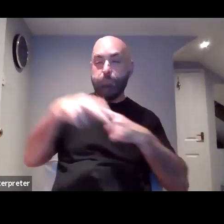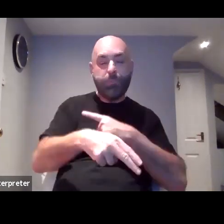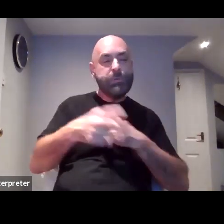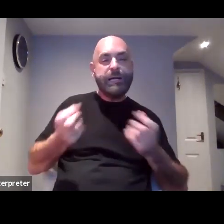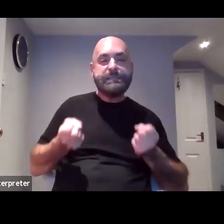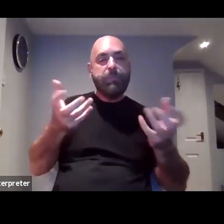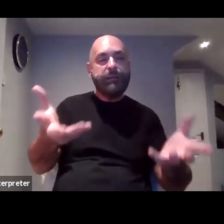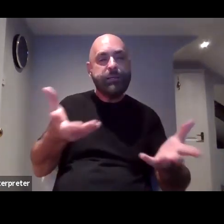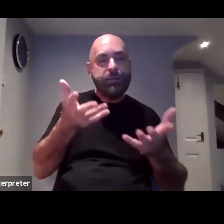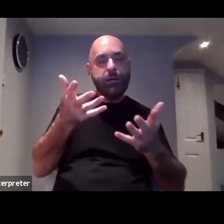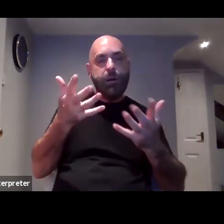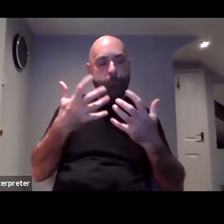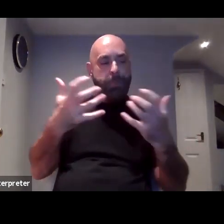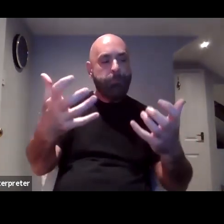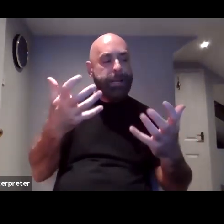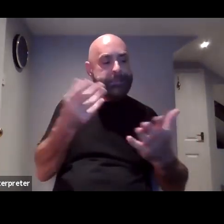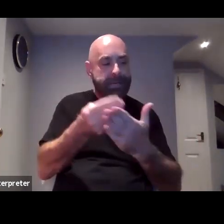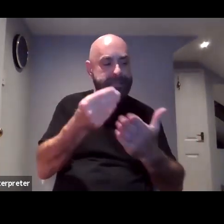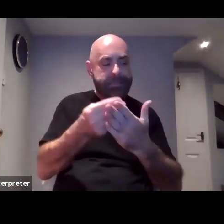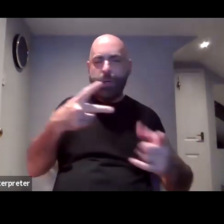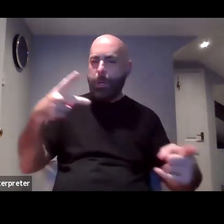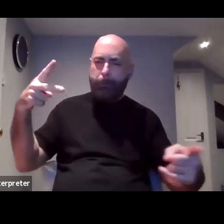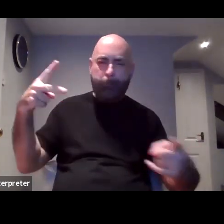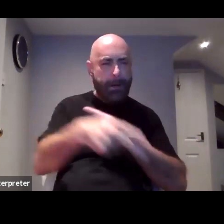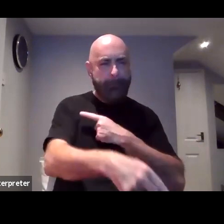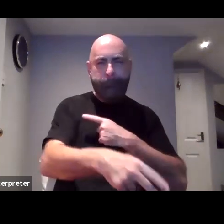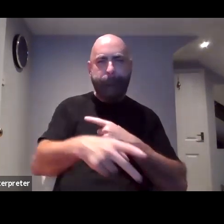public services, which was sharply regressive.